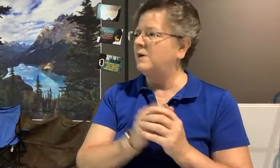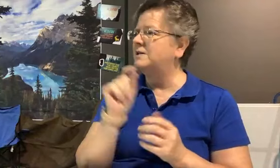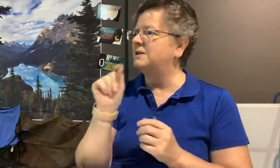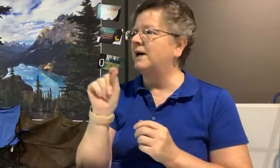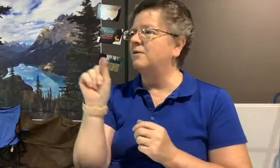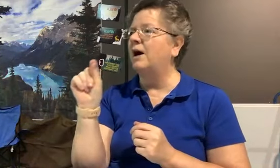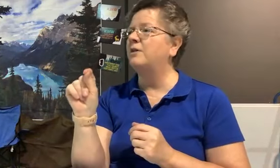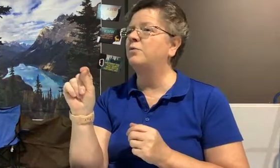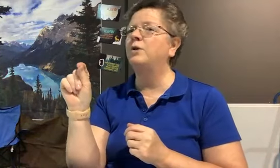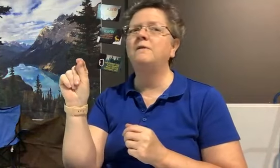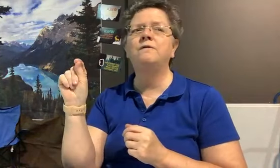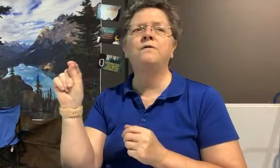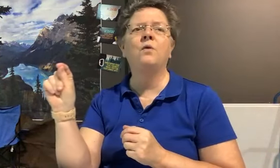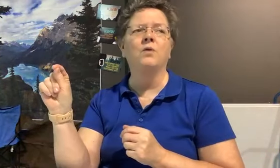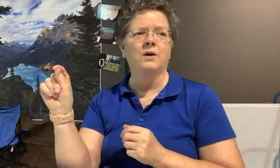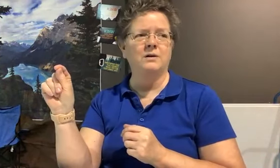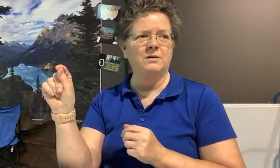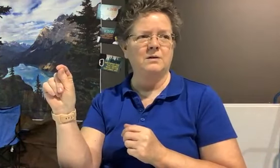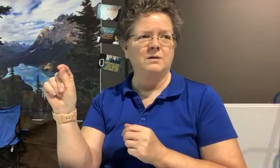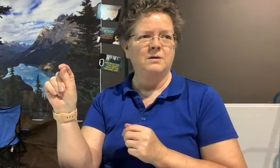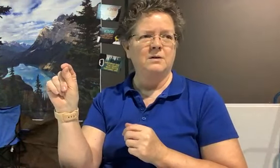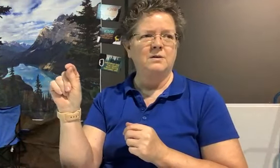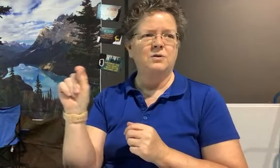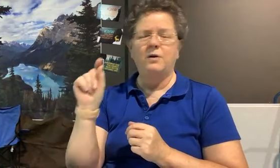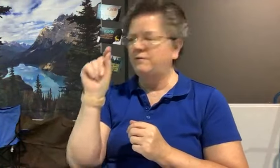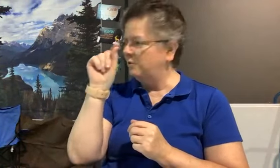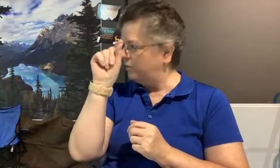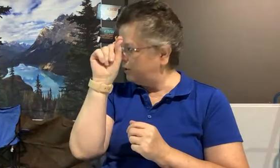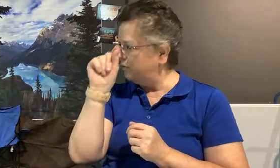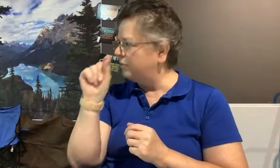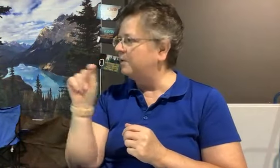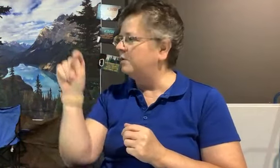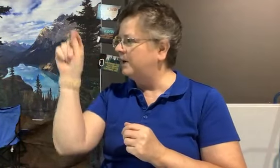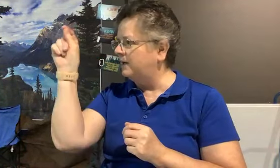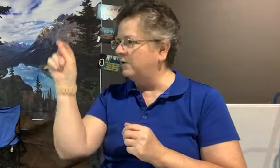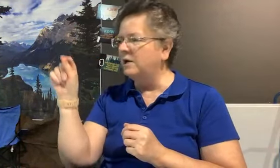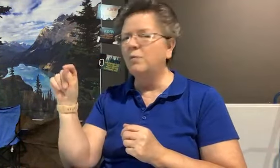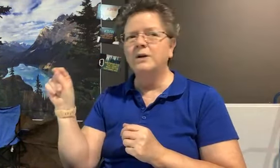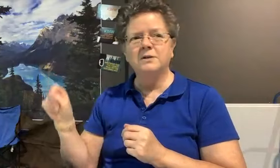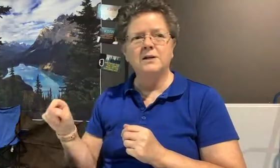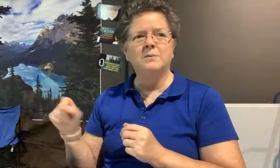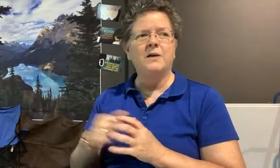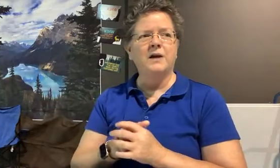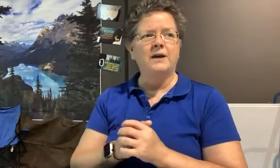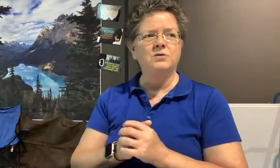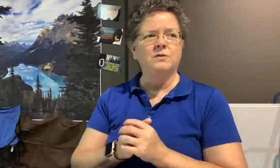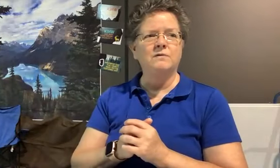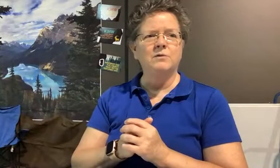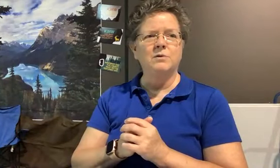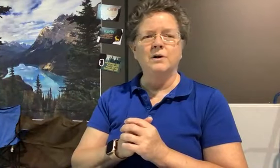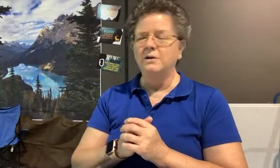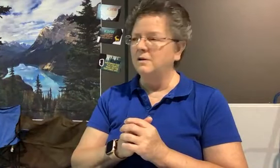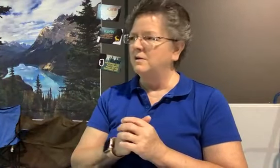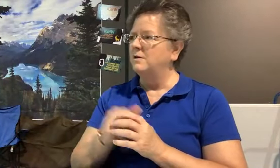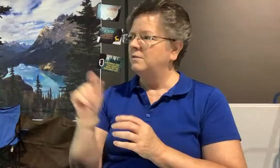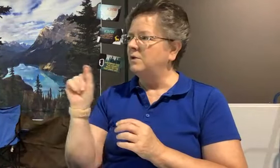to Zechariah 3:4. So if you will go through and look at what it says about the angel of the Lord, when you get